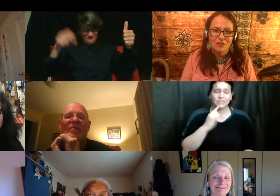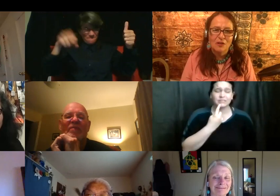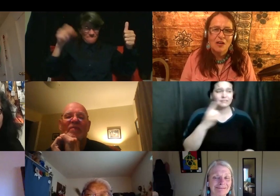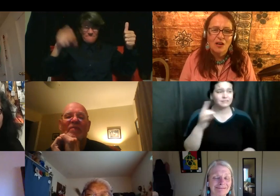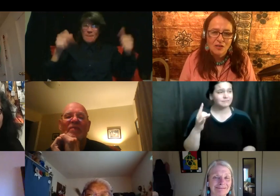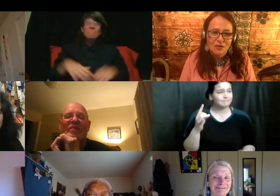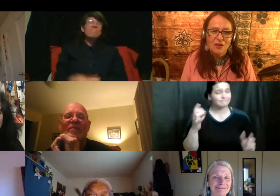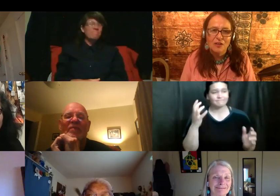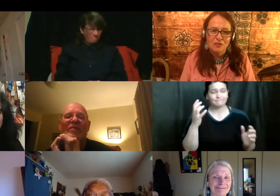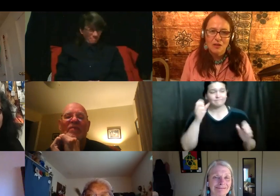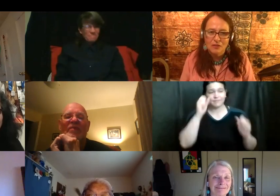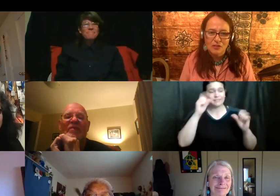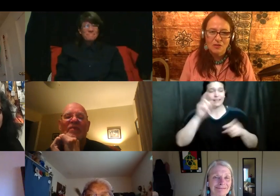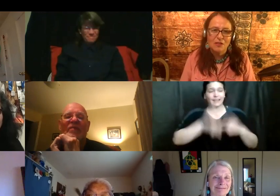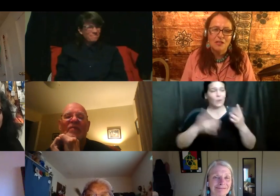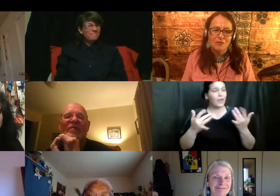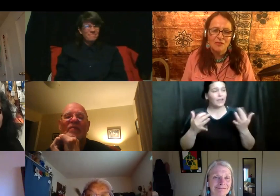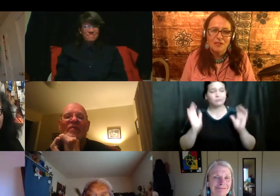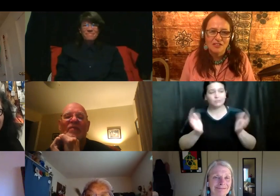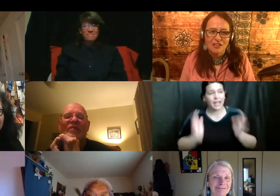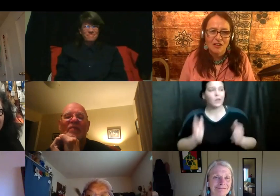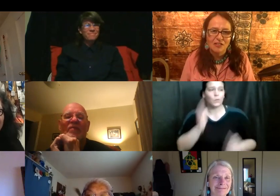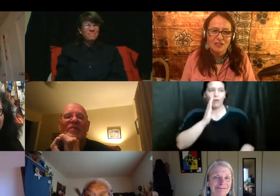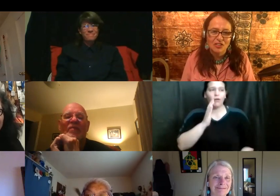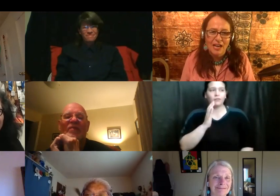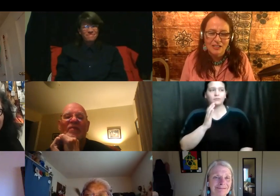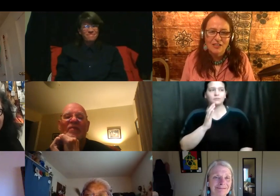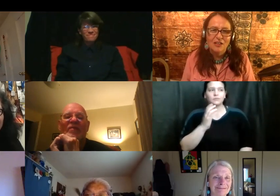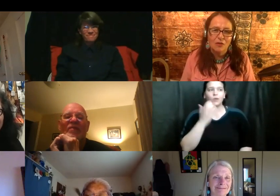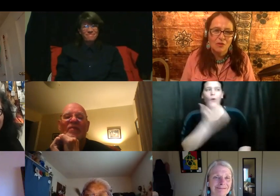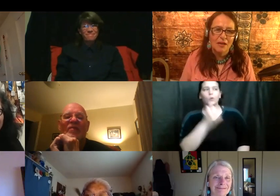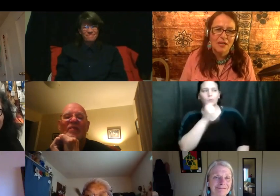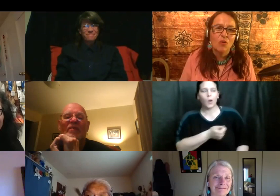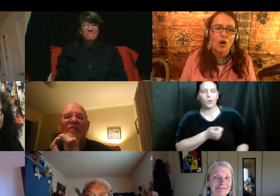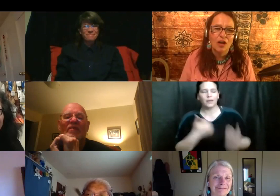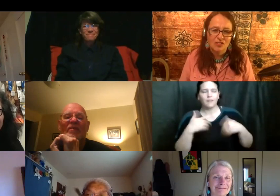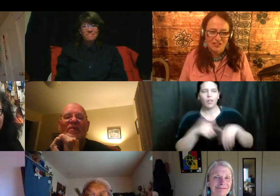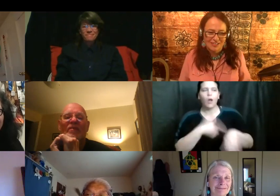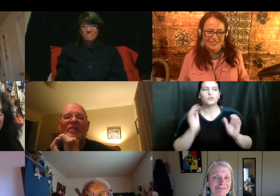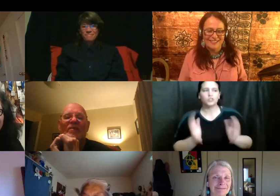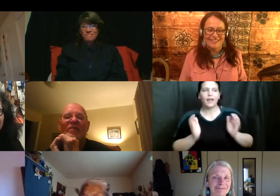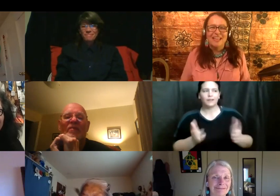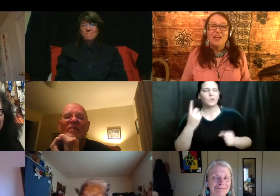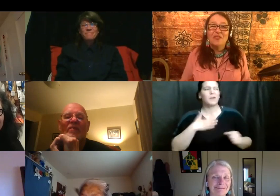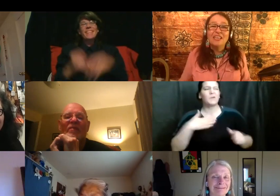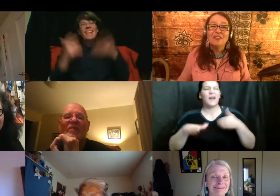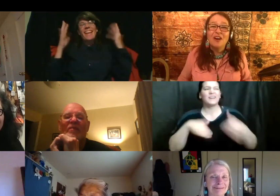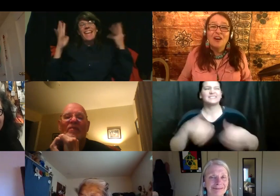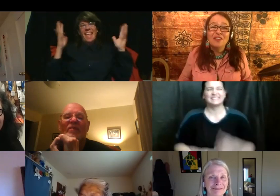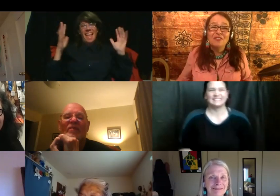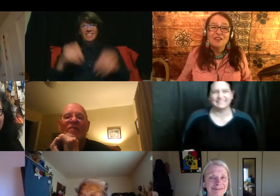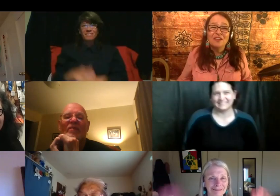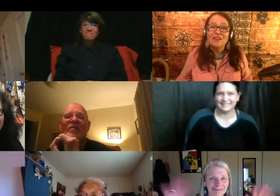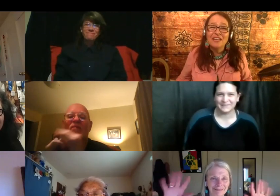to you. I'll give you a call tomorrow, Zoll, and we'll have a nice long chat on one of my walks. Thank you